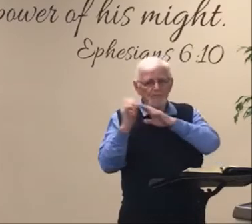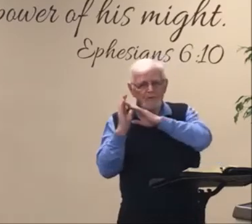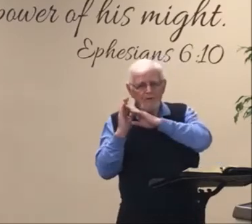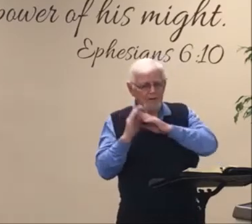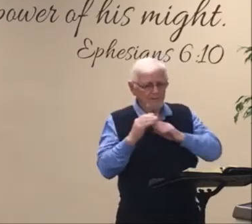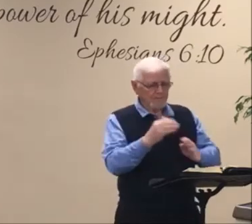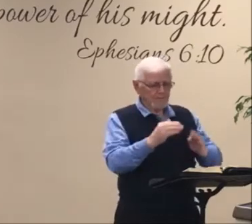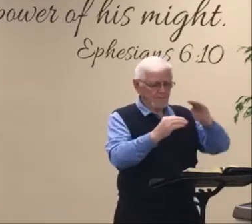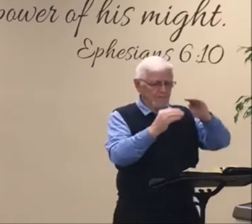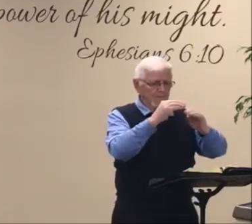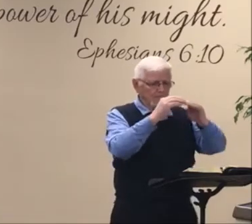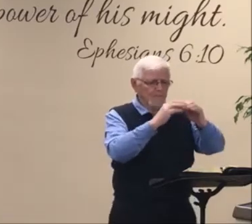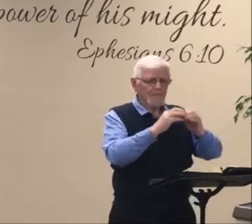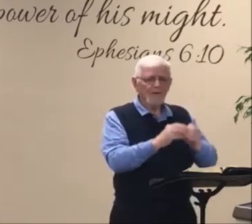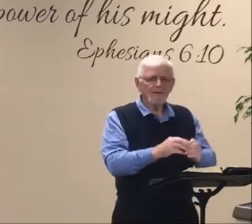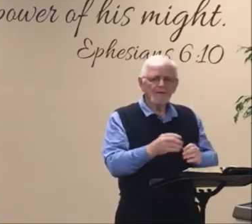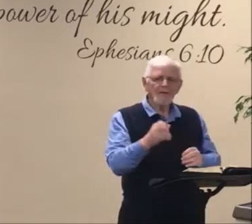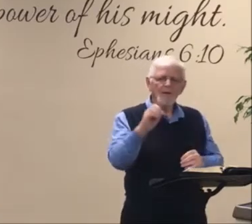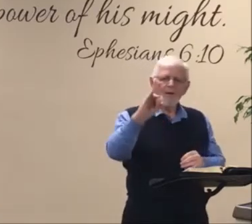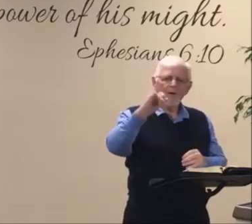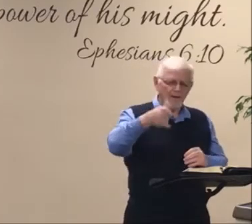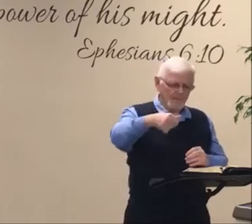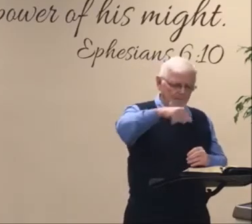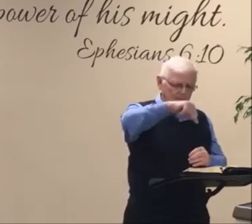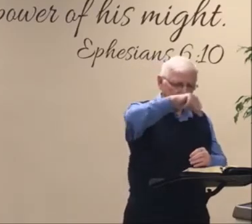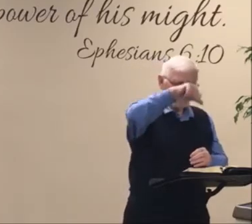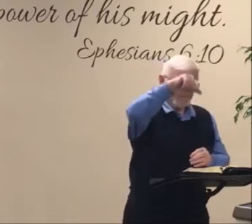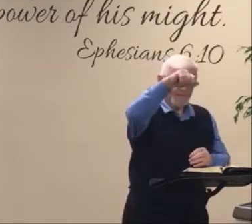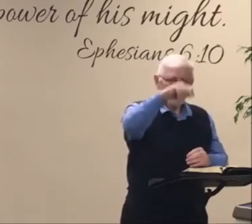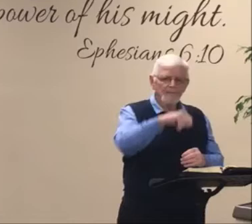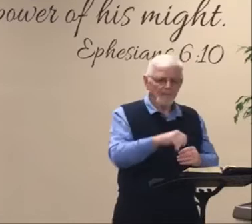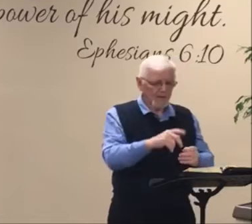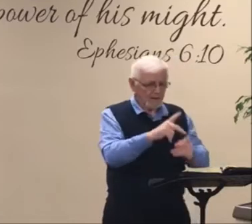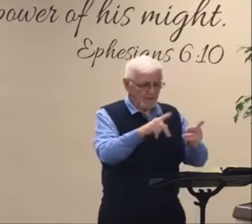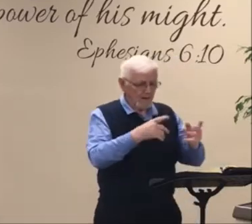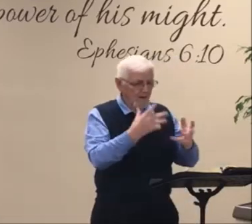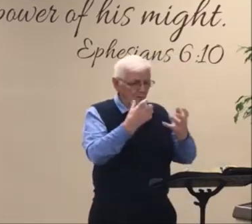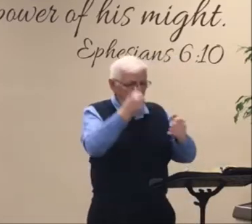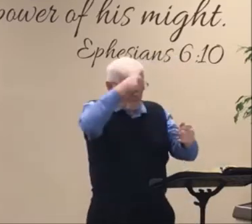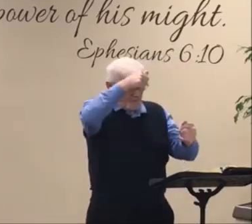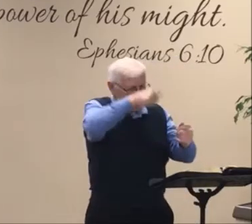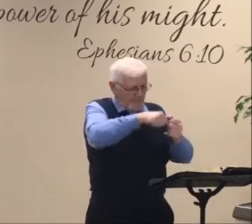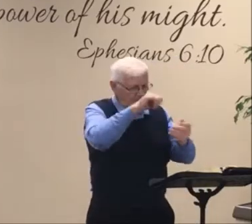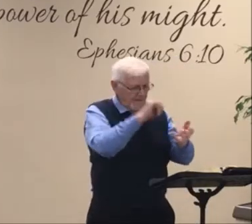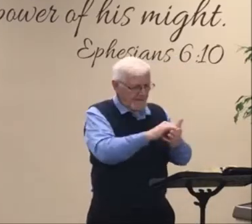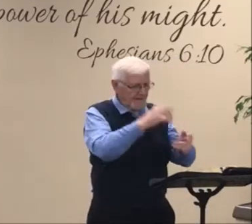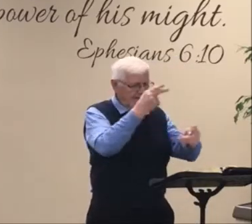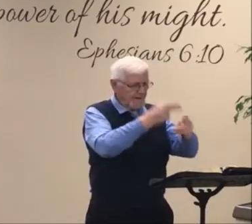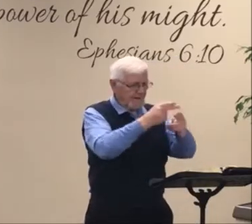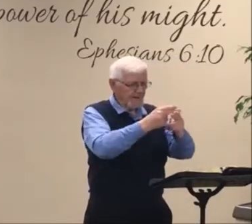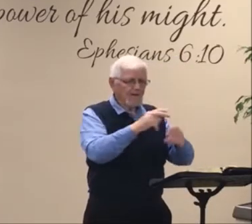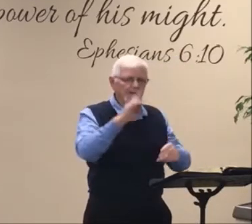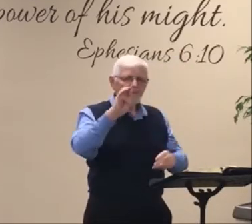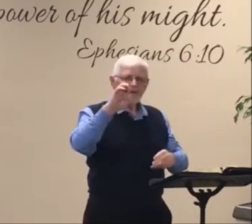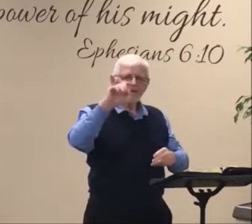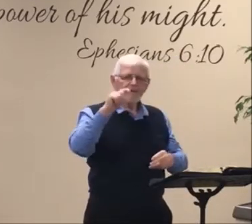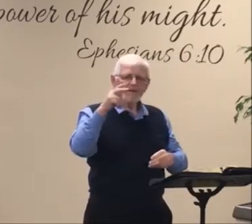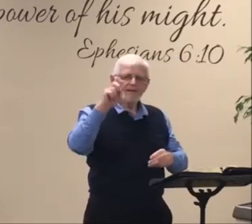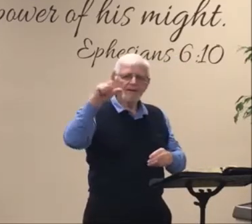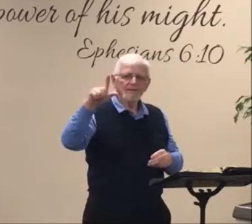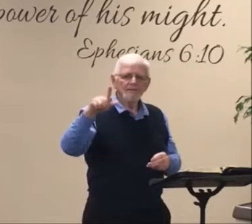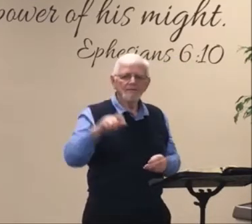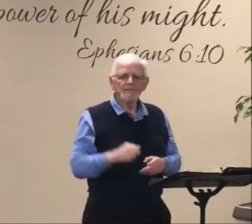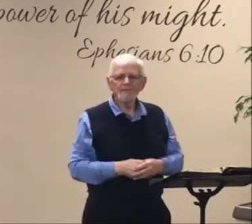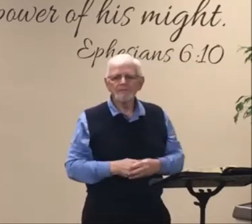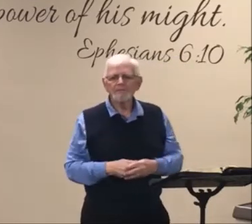pillar and poured oil upon it, on the top of it. And he said, this is a place I want to remember. I'm going to name this place Bethel. Beth meaning house. El,